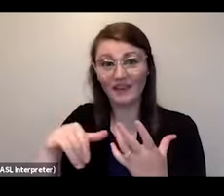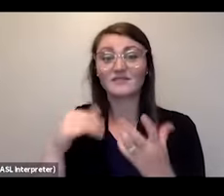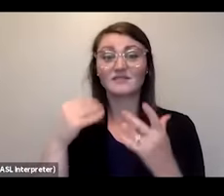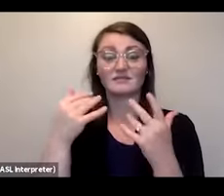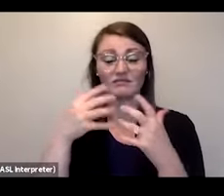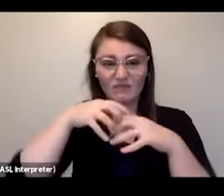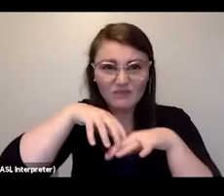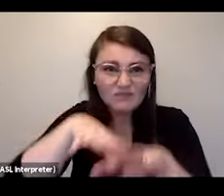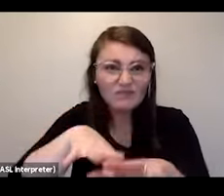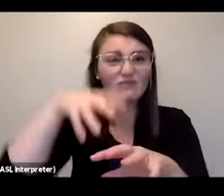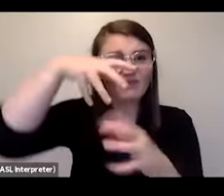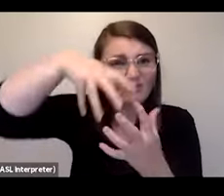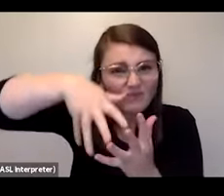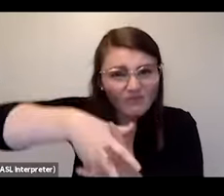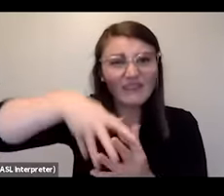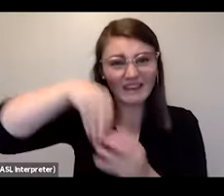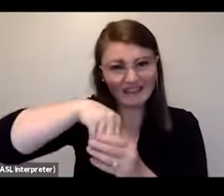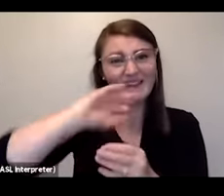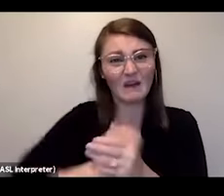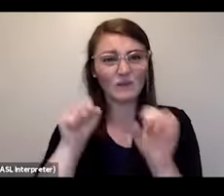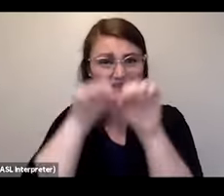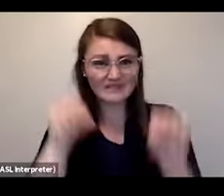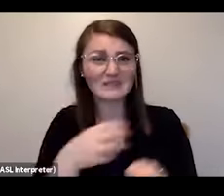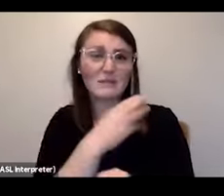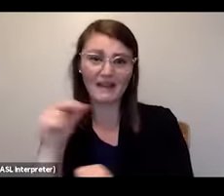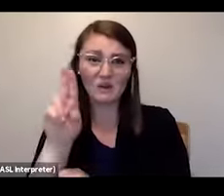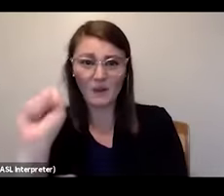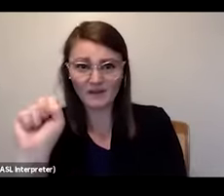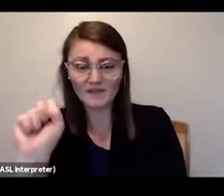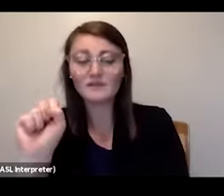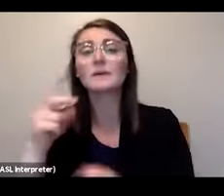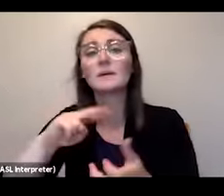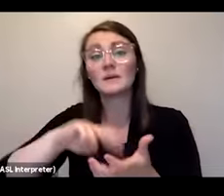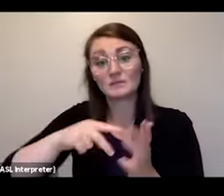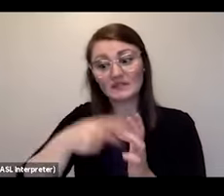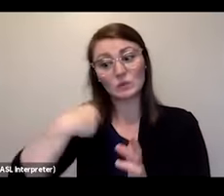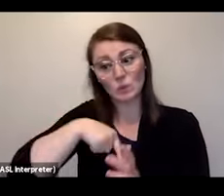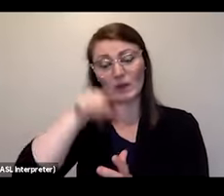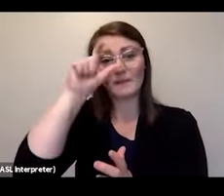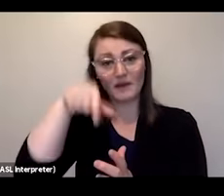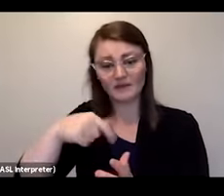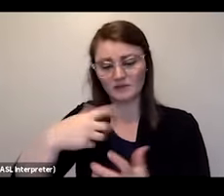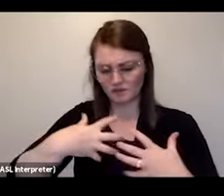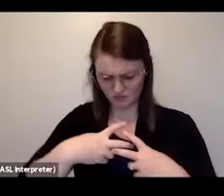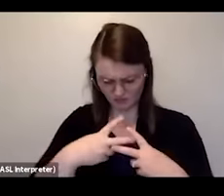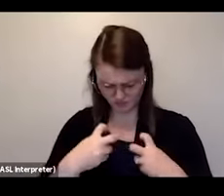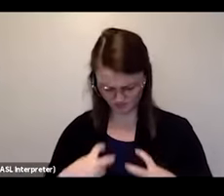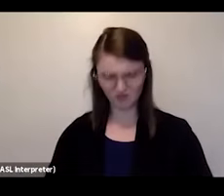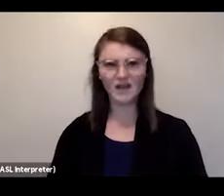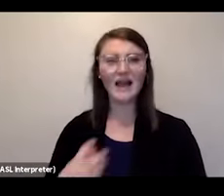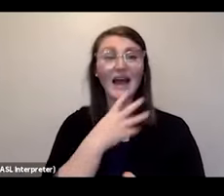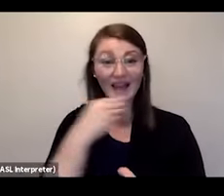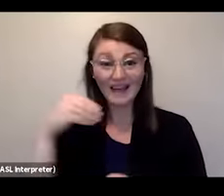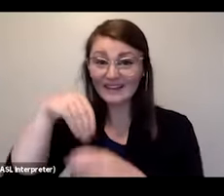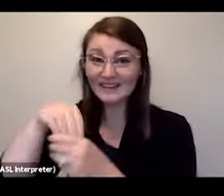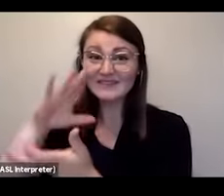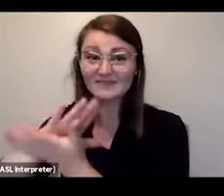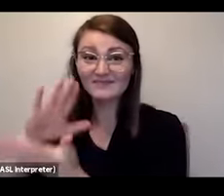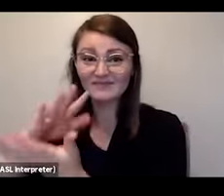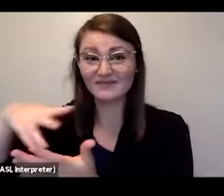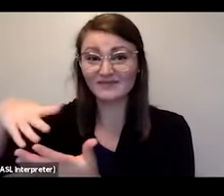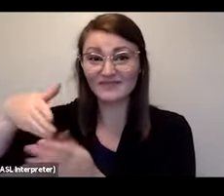individuals to address the need for change within society, academia, and our own social circles? The weight and complexity of these